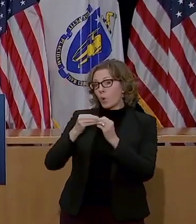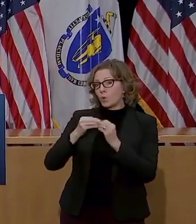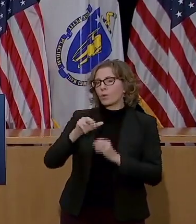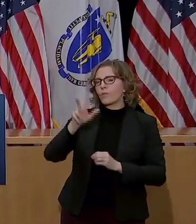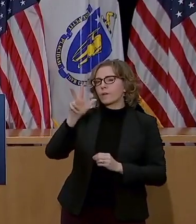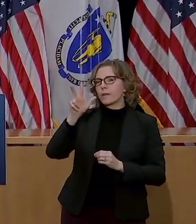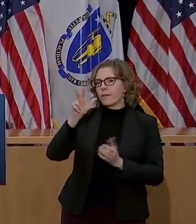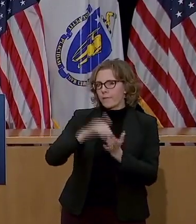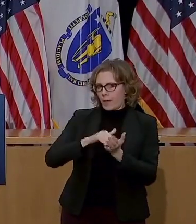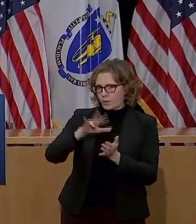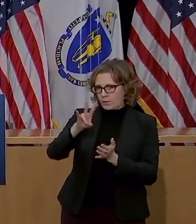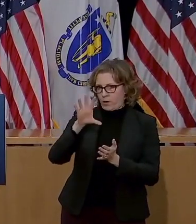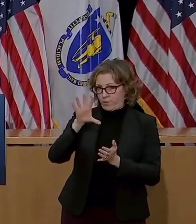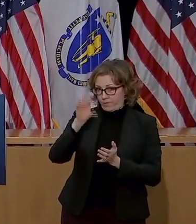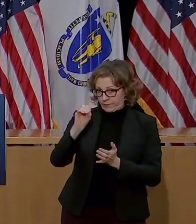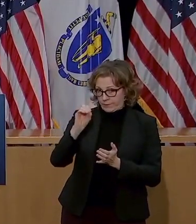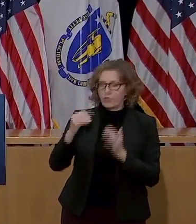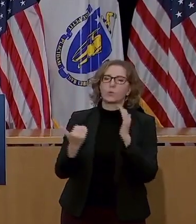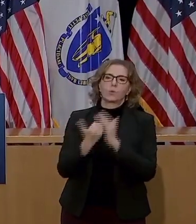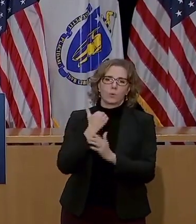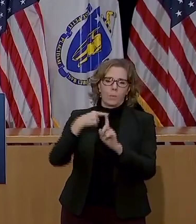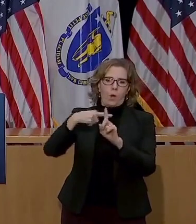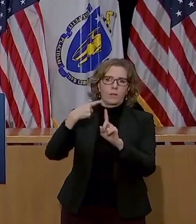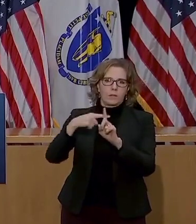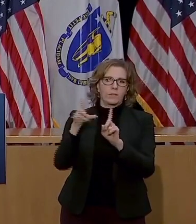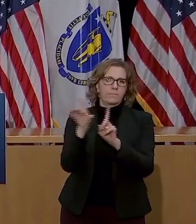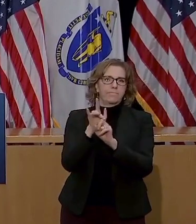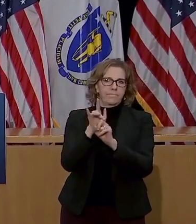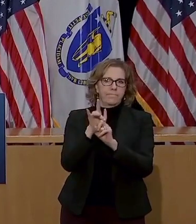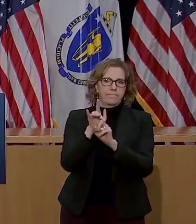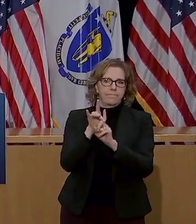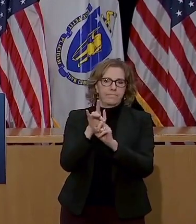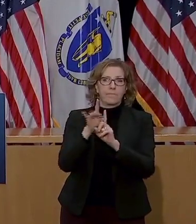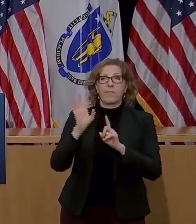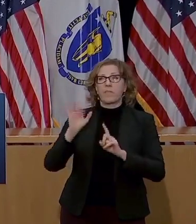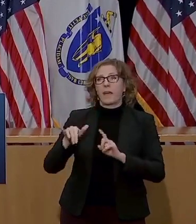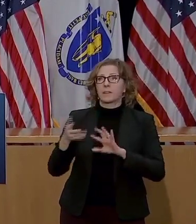3,750 new cases of COVID-19. That was on a base of